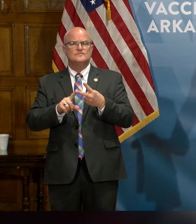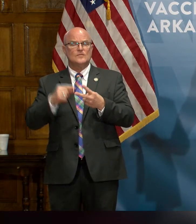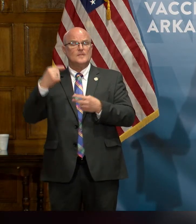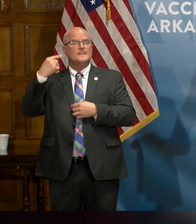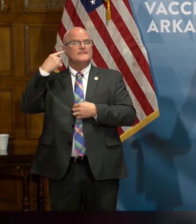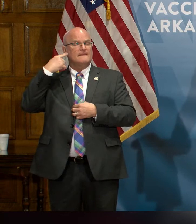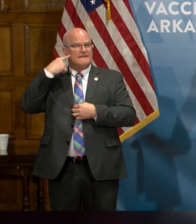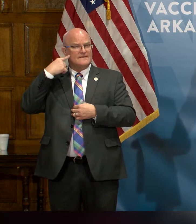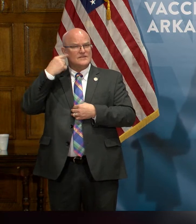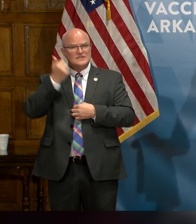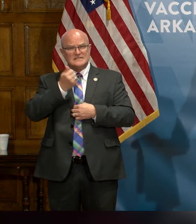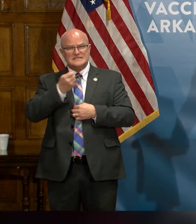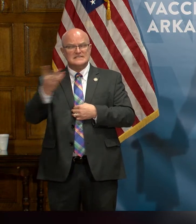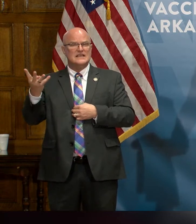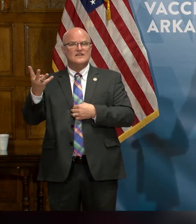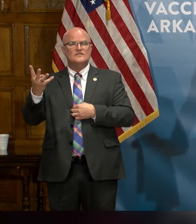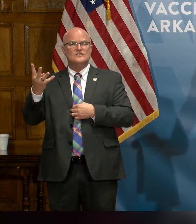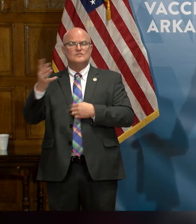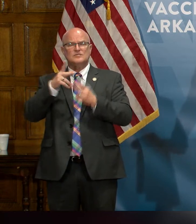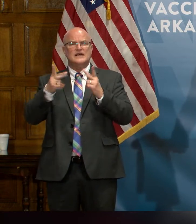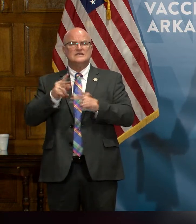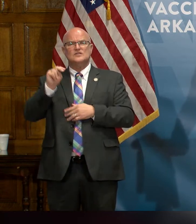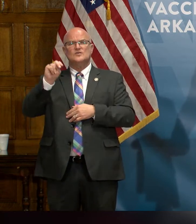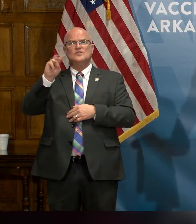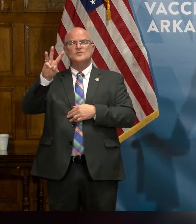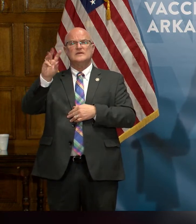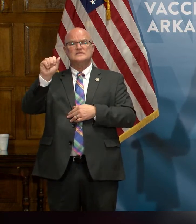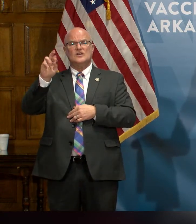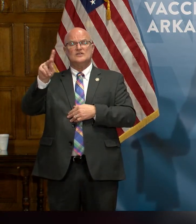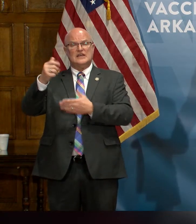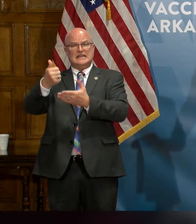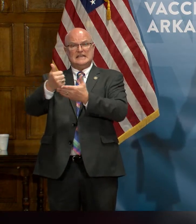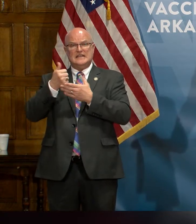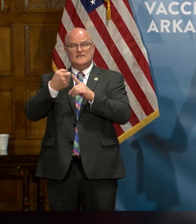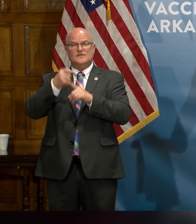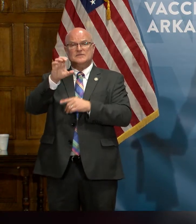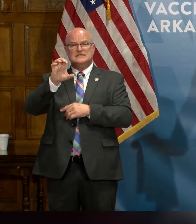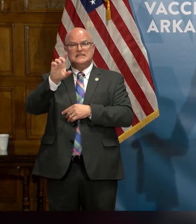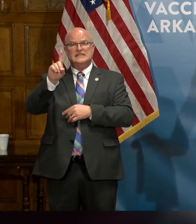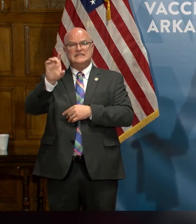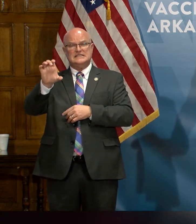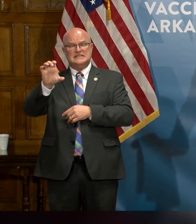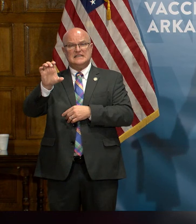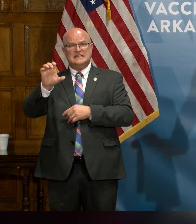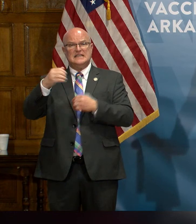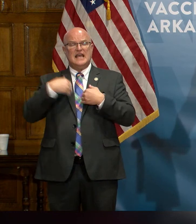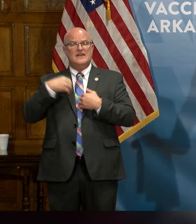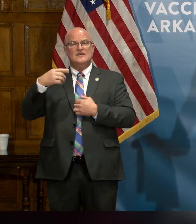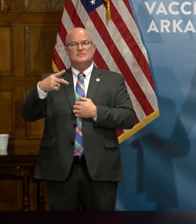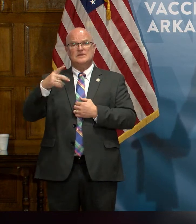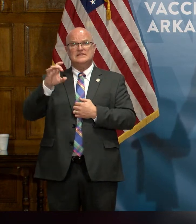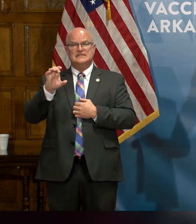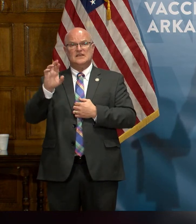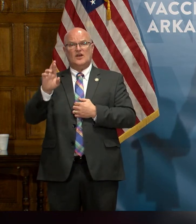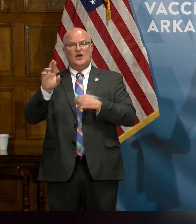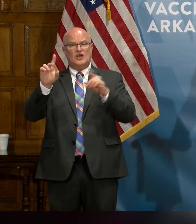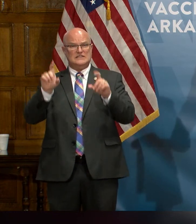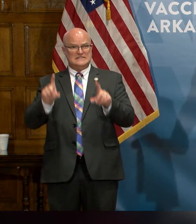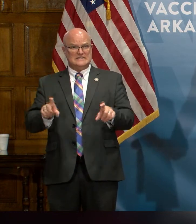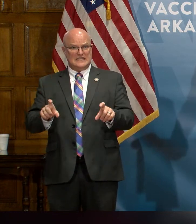we've heard some organizations in Northwest Arkansas requesting assistance from the CDC to administer PCR tests and to